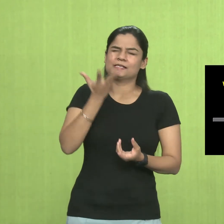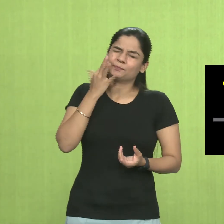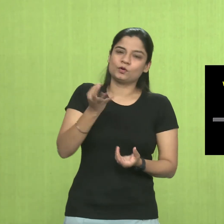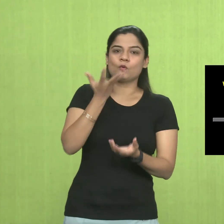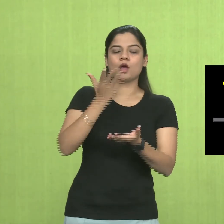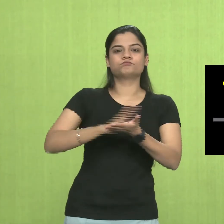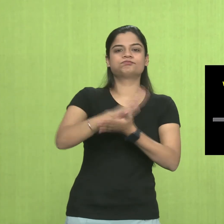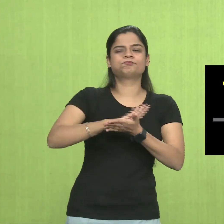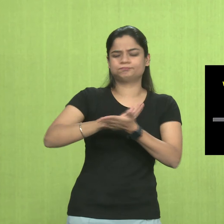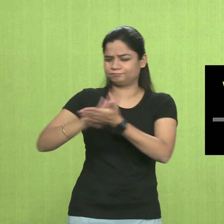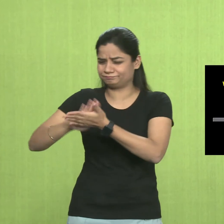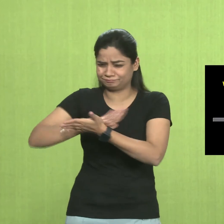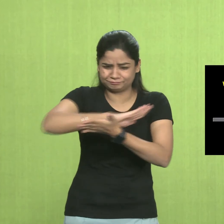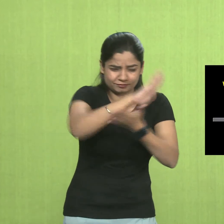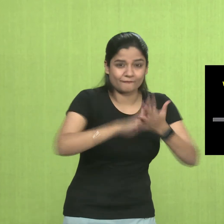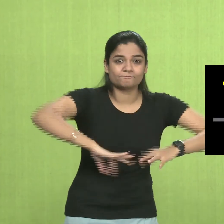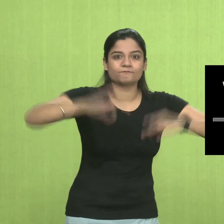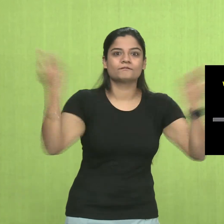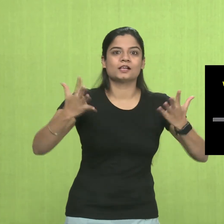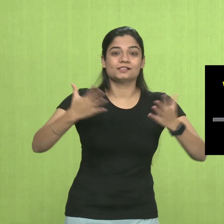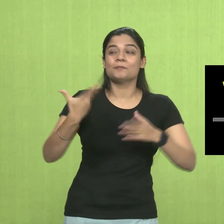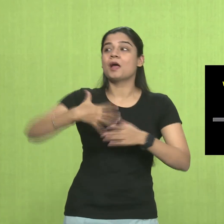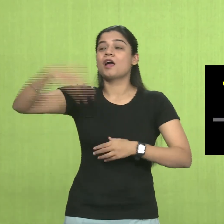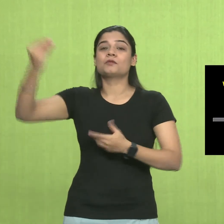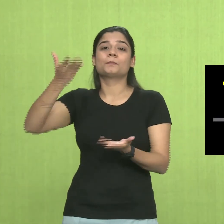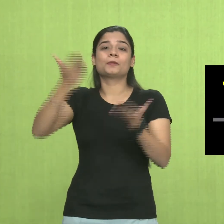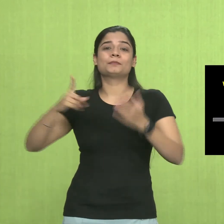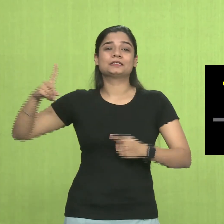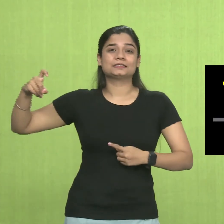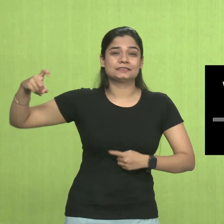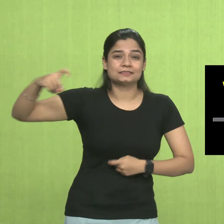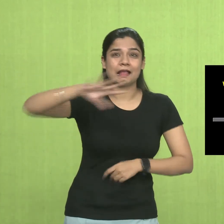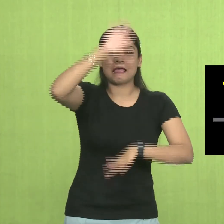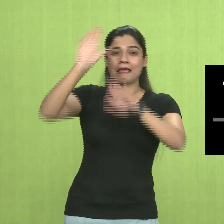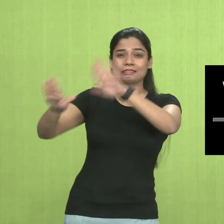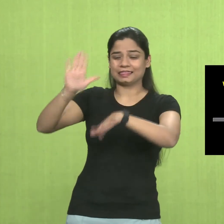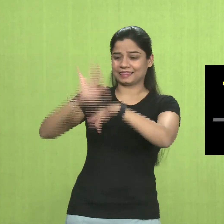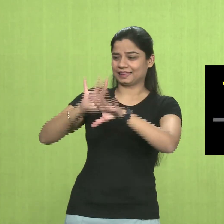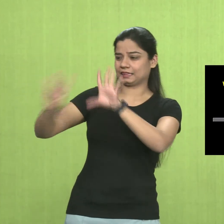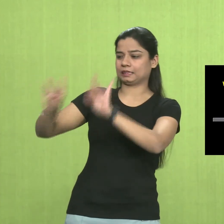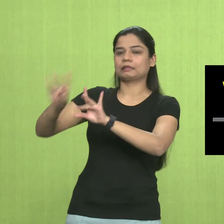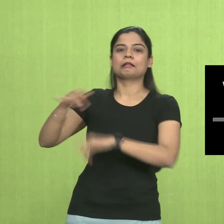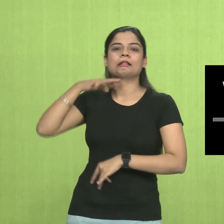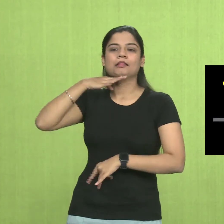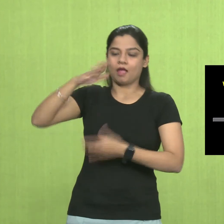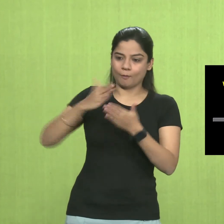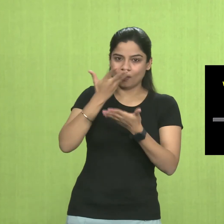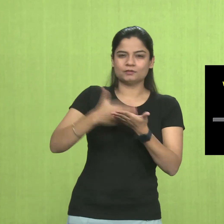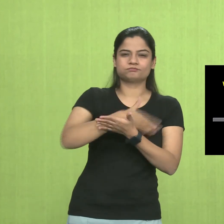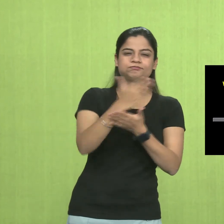clean water, and because there can be microorganisms, bacteria, people touching the food, etc., that we have